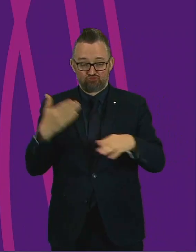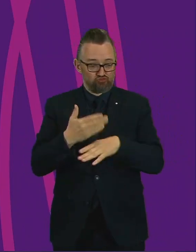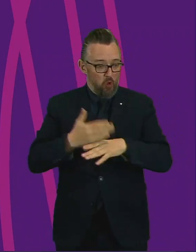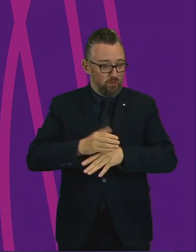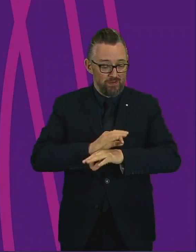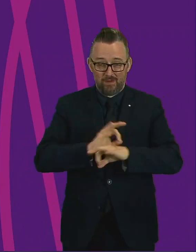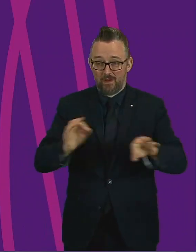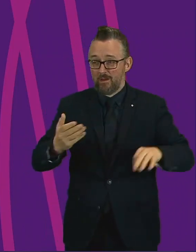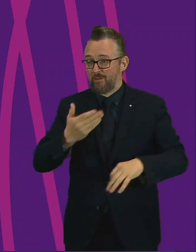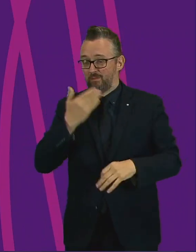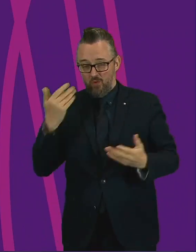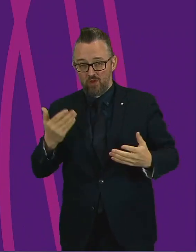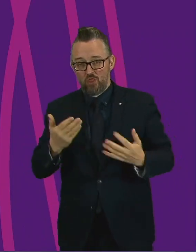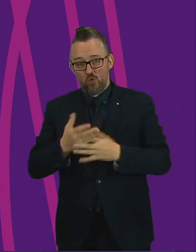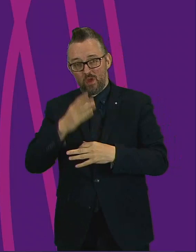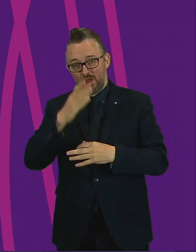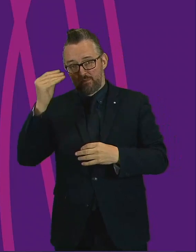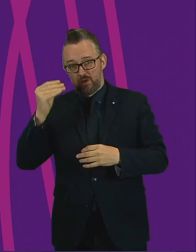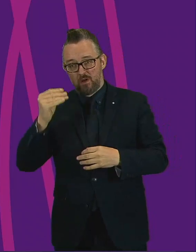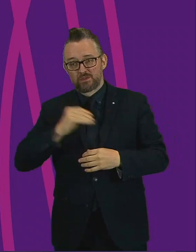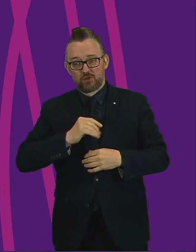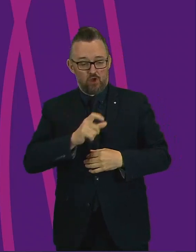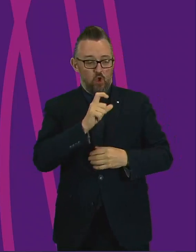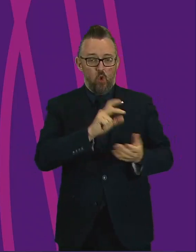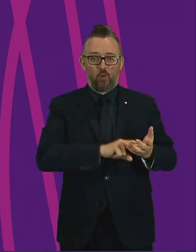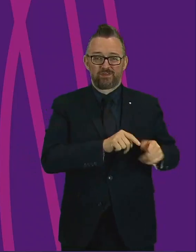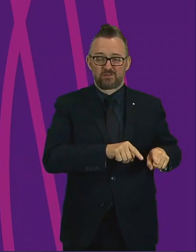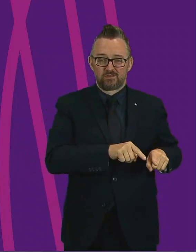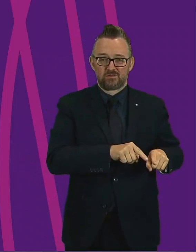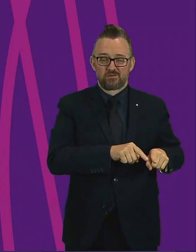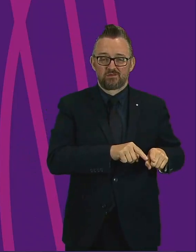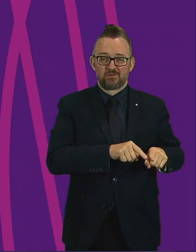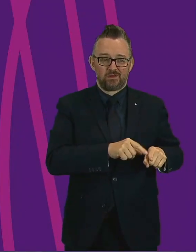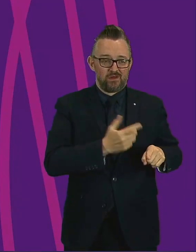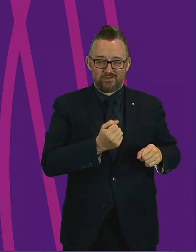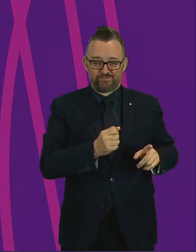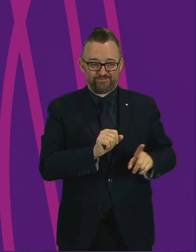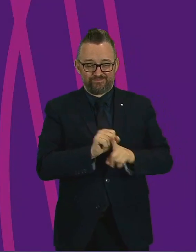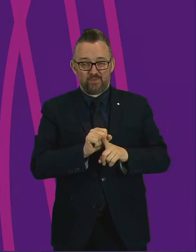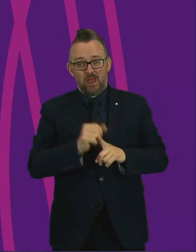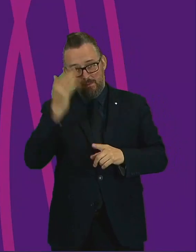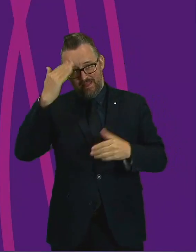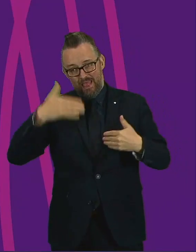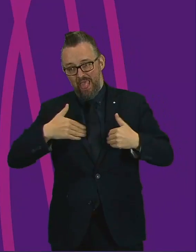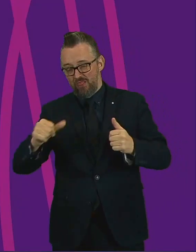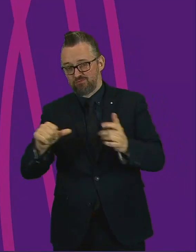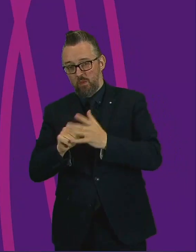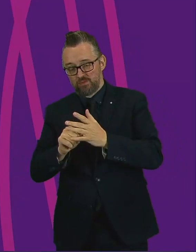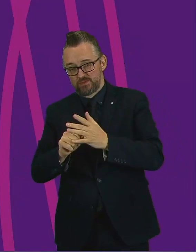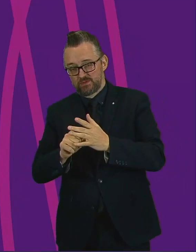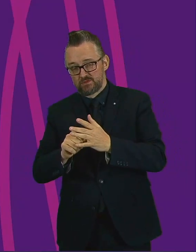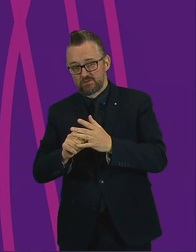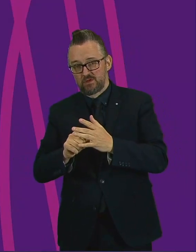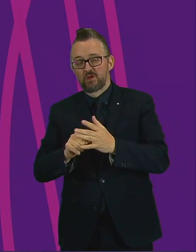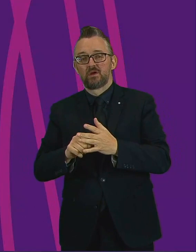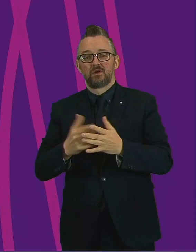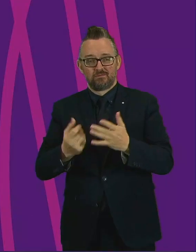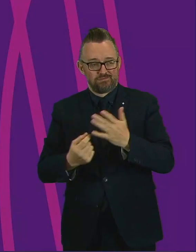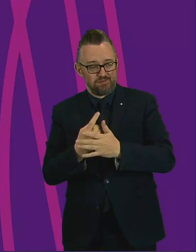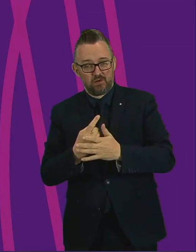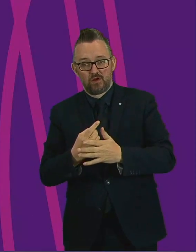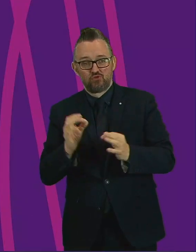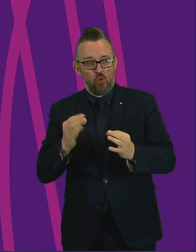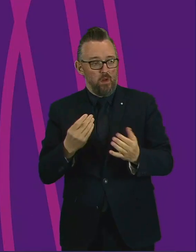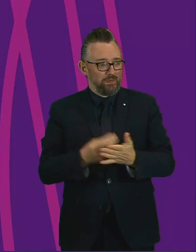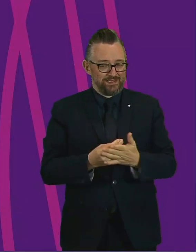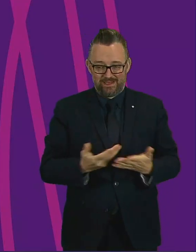at risk, first of all from COVID infection, from a risk of increasing mental health issues, and having no funds or